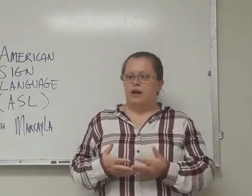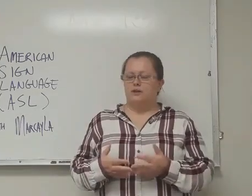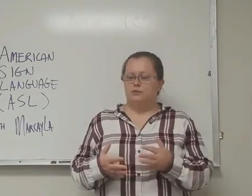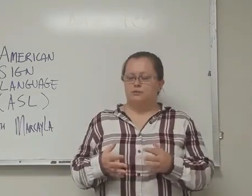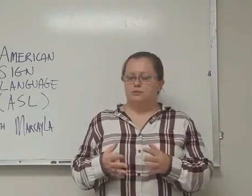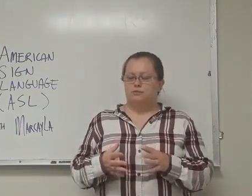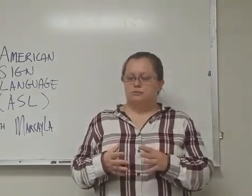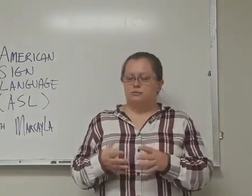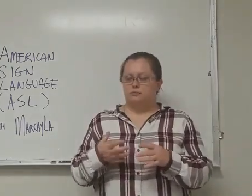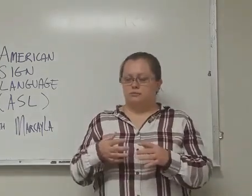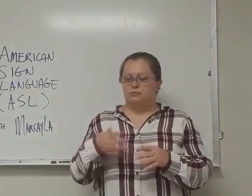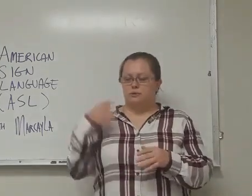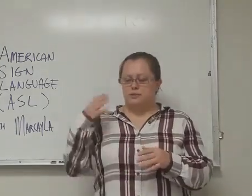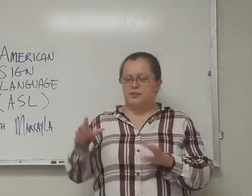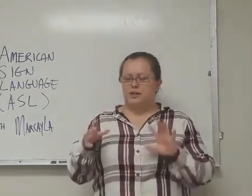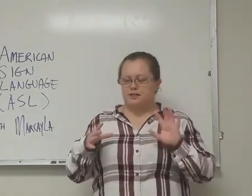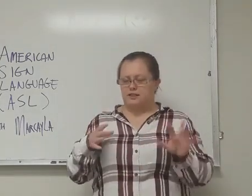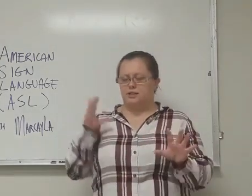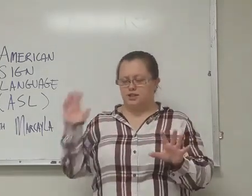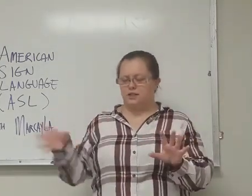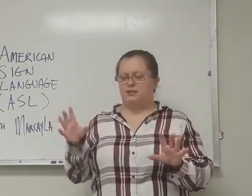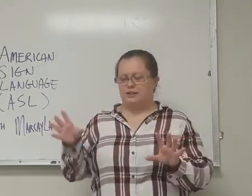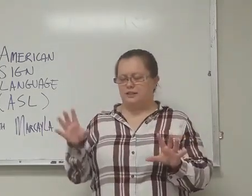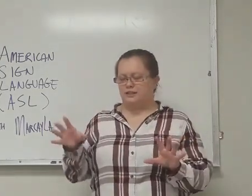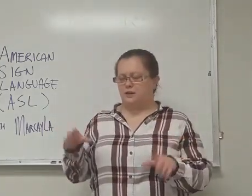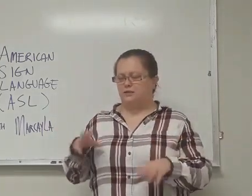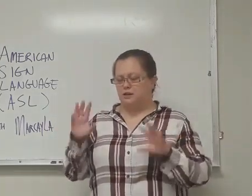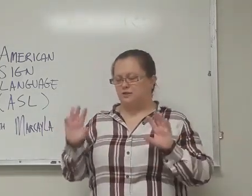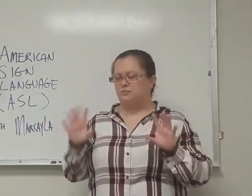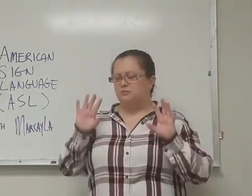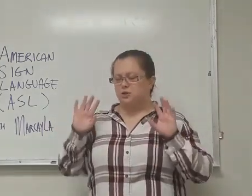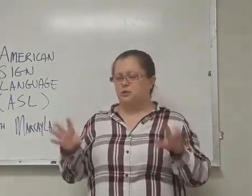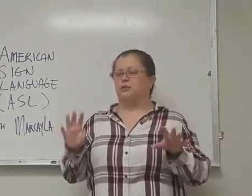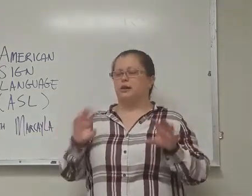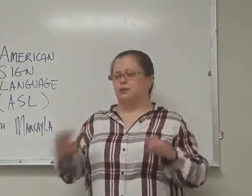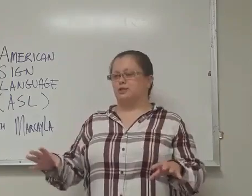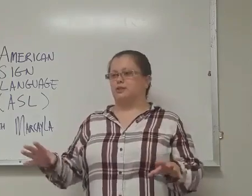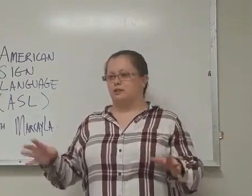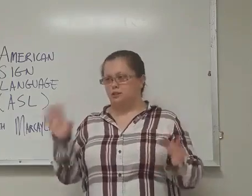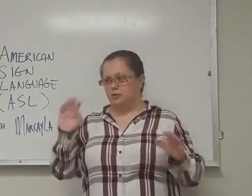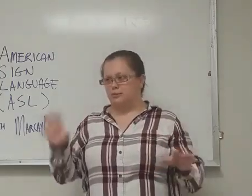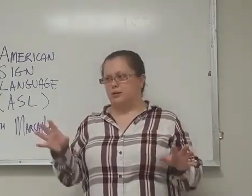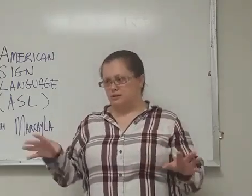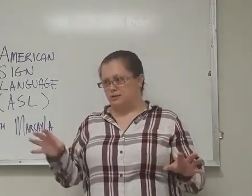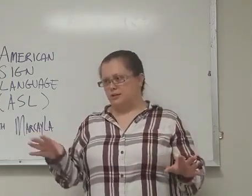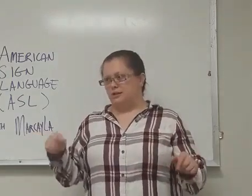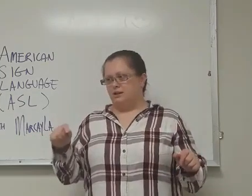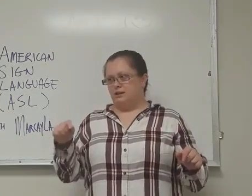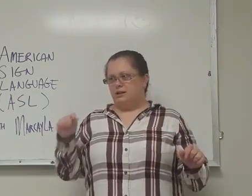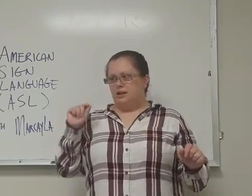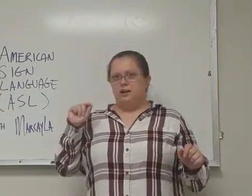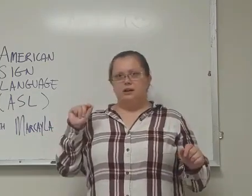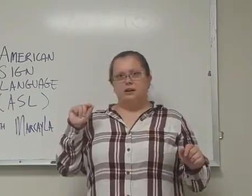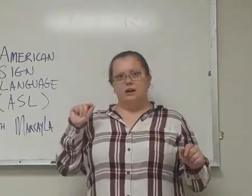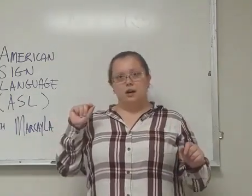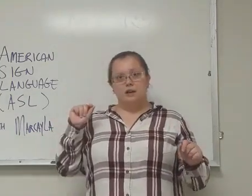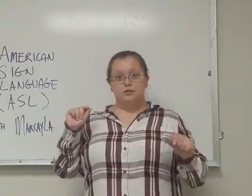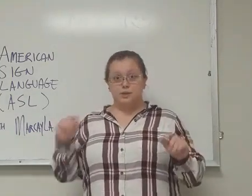Having besides English and ASL, I've got 2 other languages under my belt. Which are what?